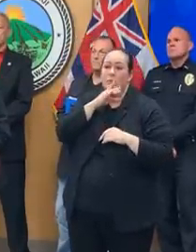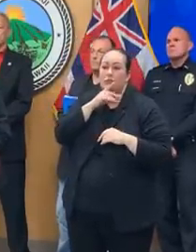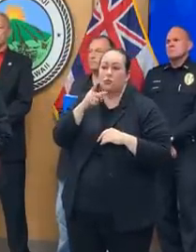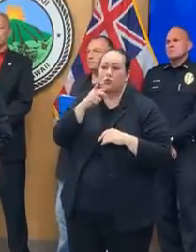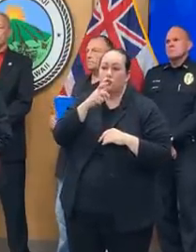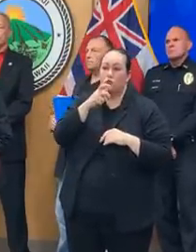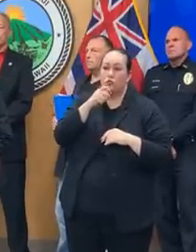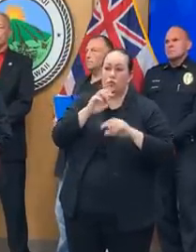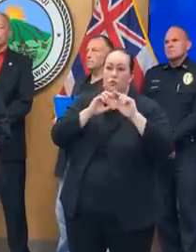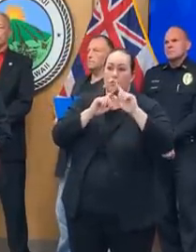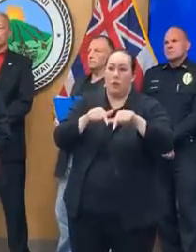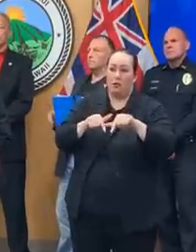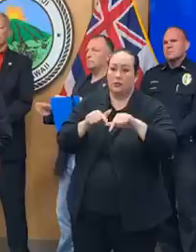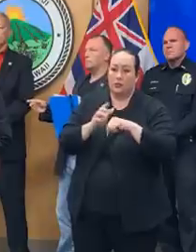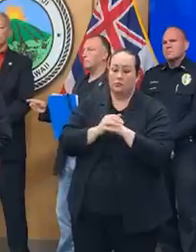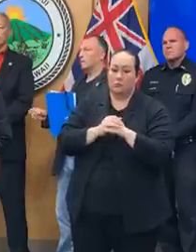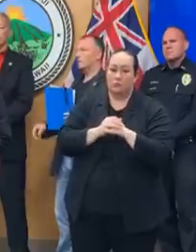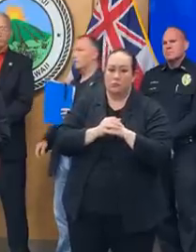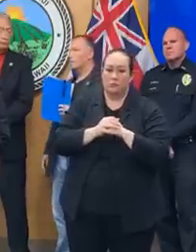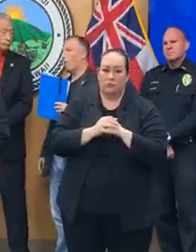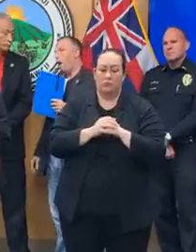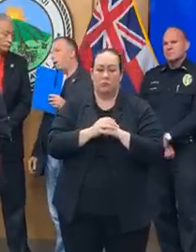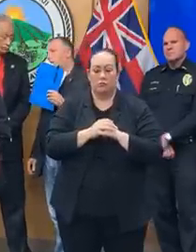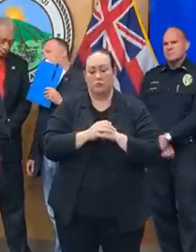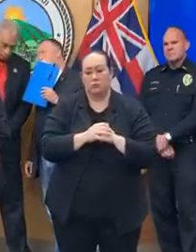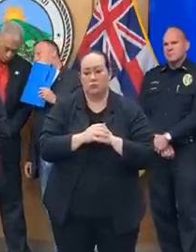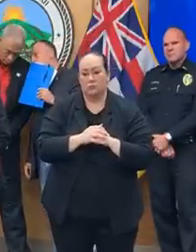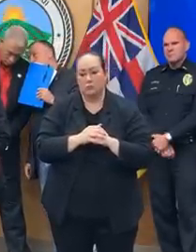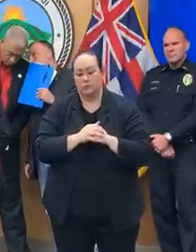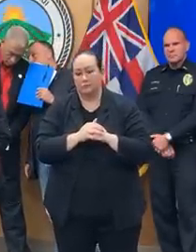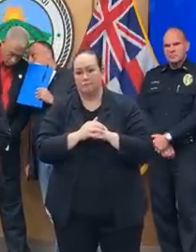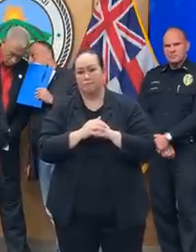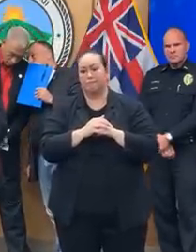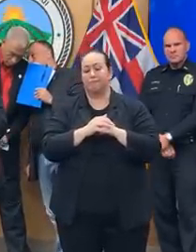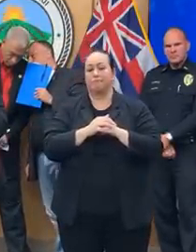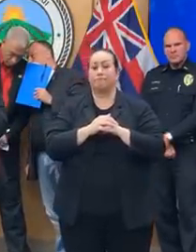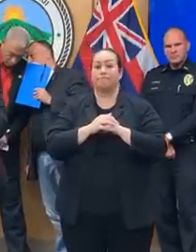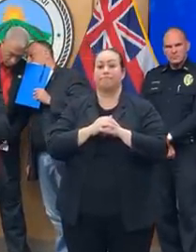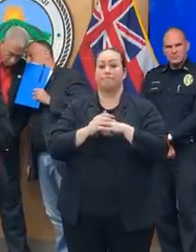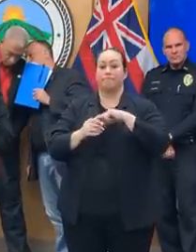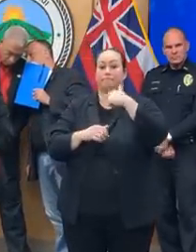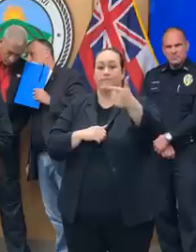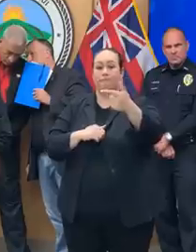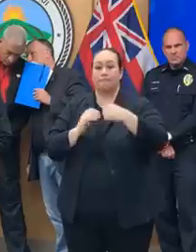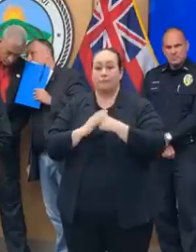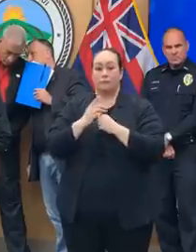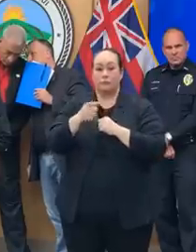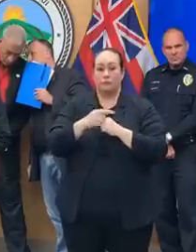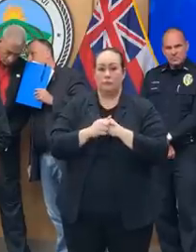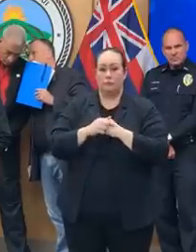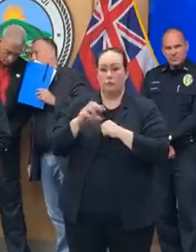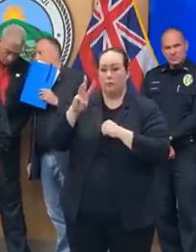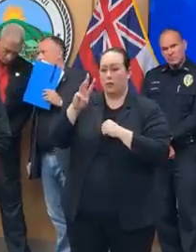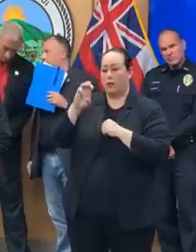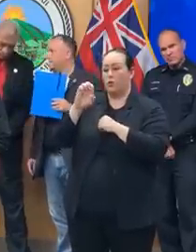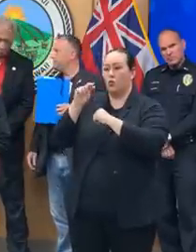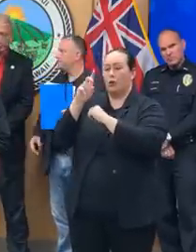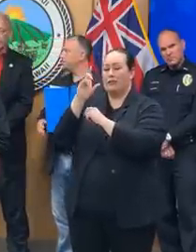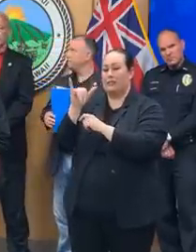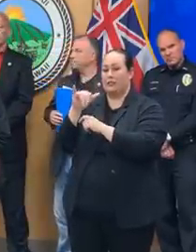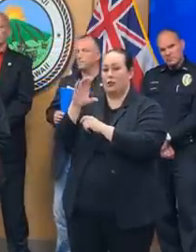responding and give them that space, just as they're giving you the space for you to ask your question. All right, I'll go right here. Thank you. Wendy